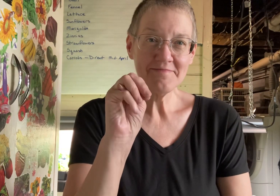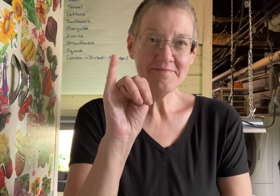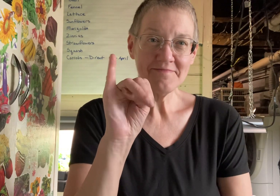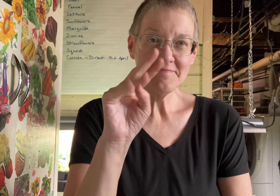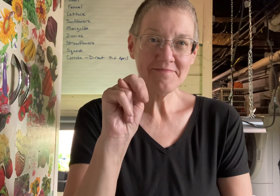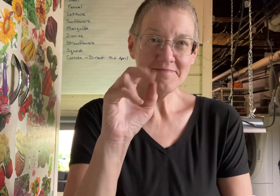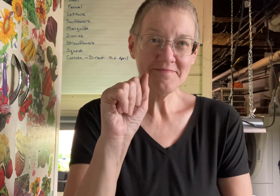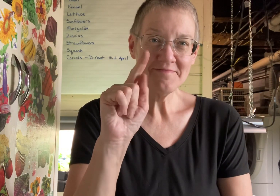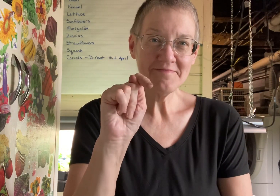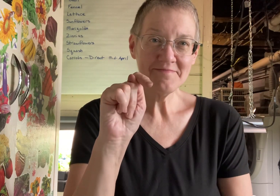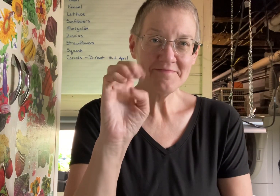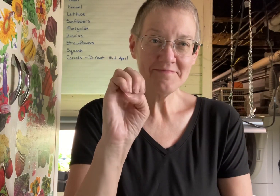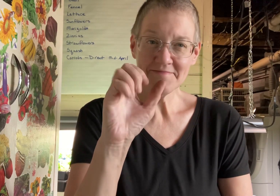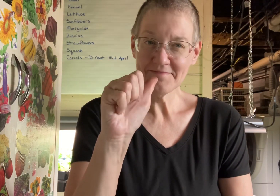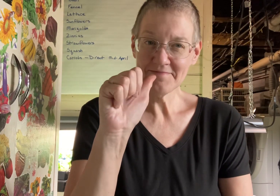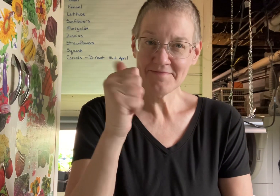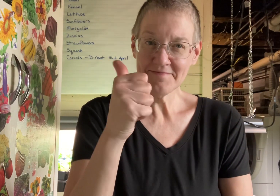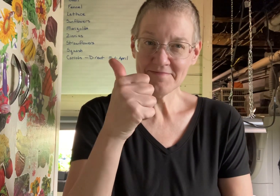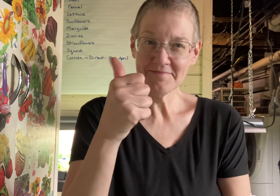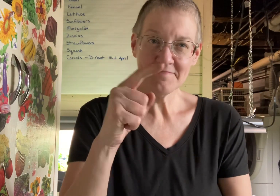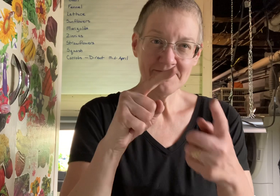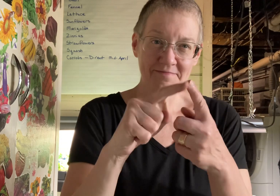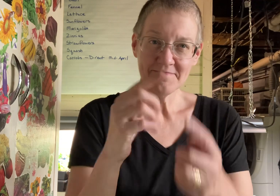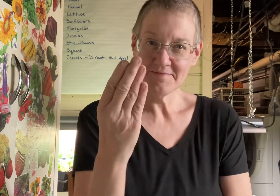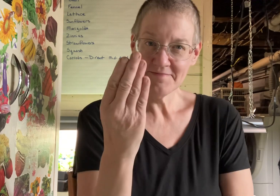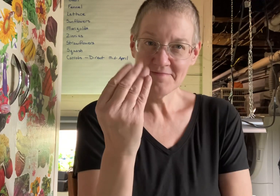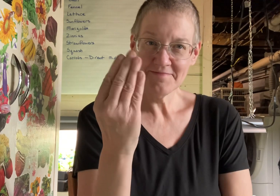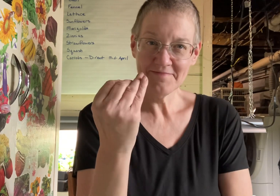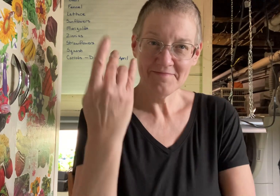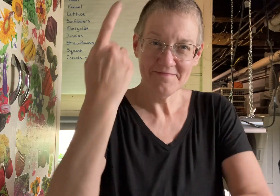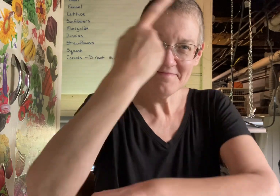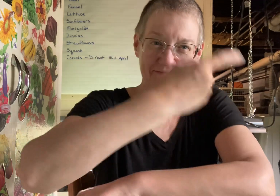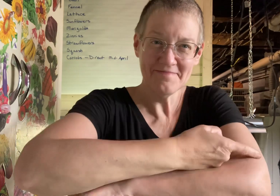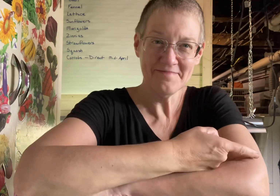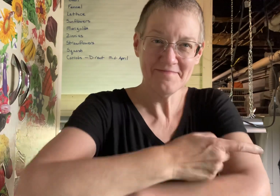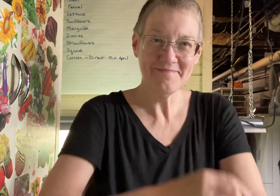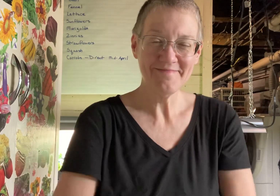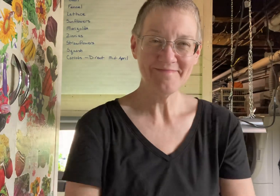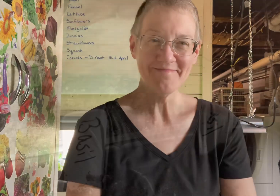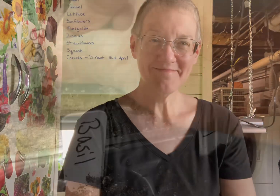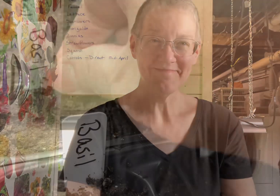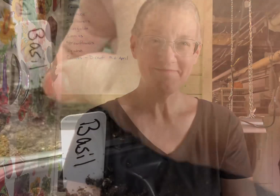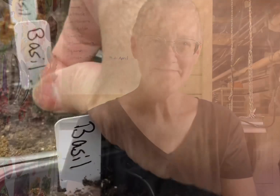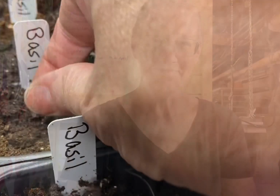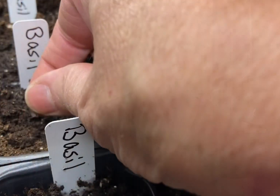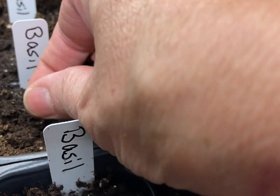It tends to germinate 10 to 15 days.